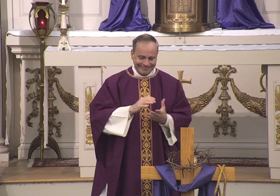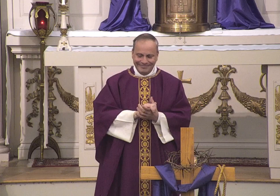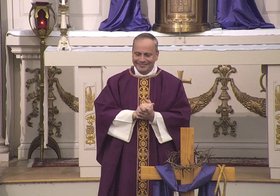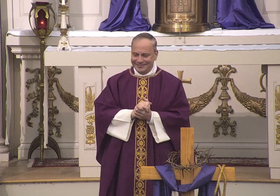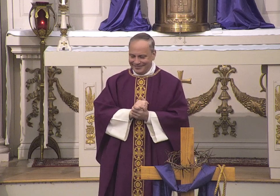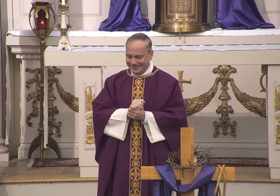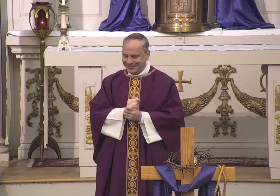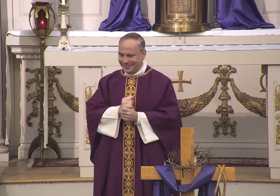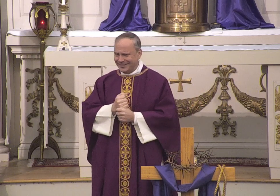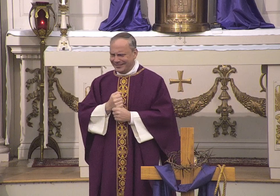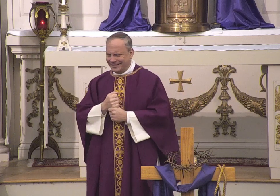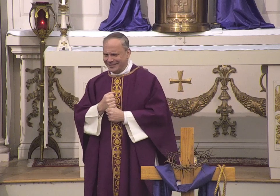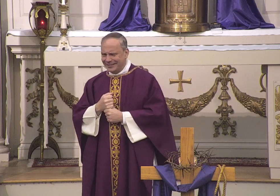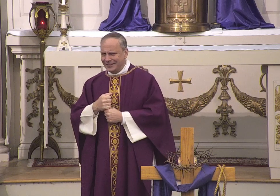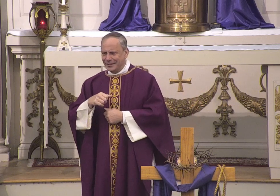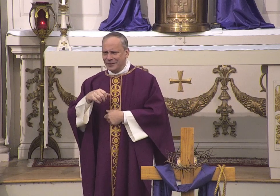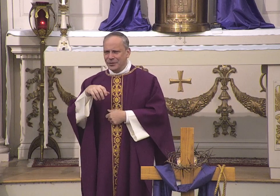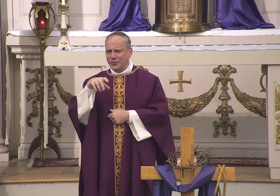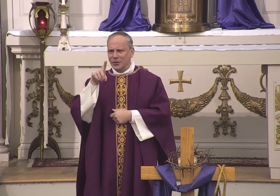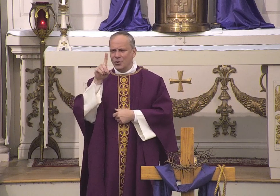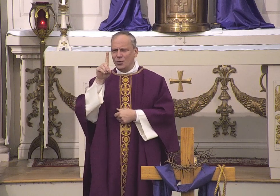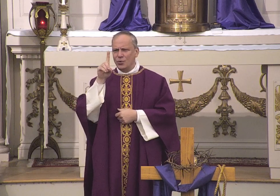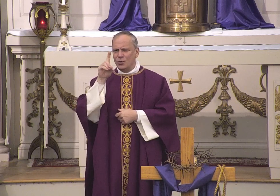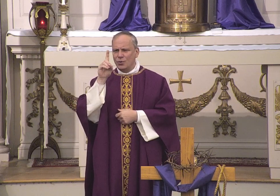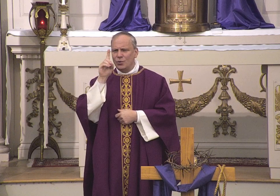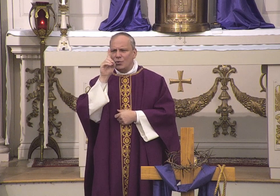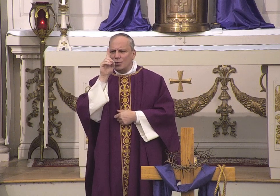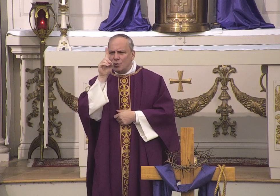And for all of us, we all do this.